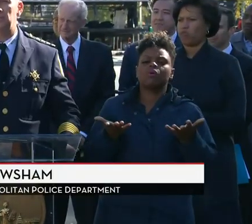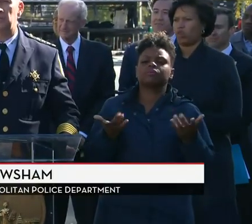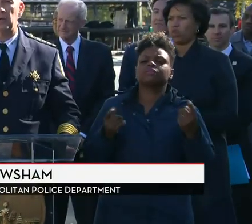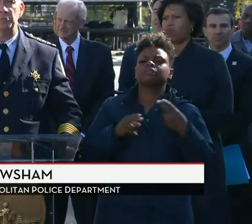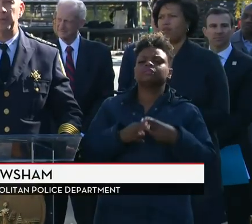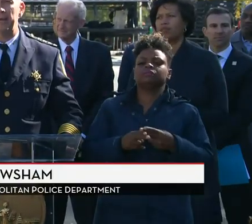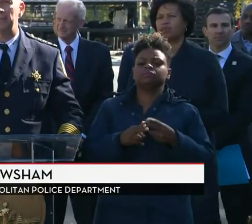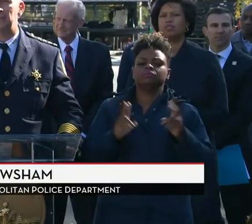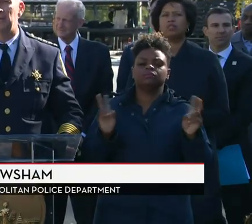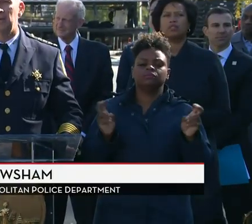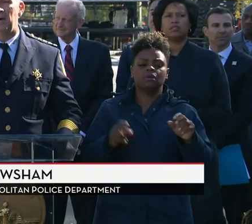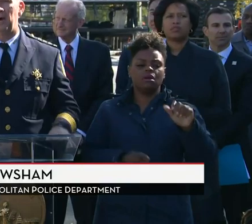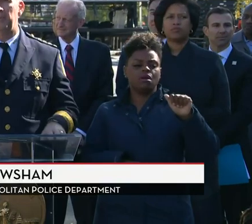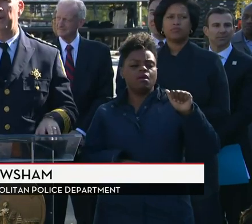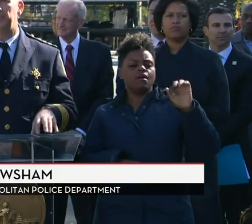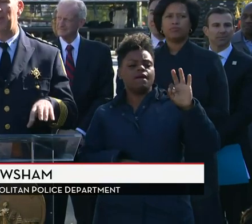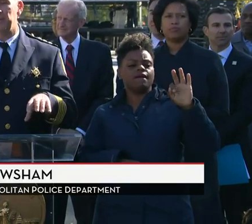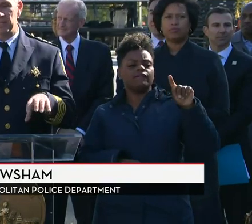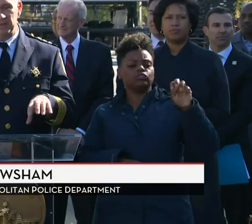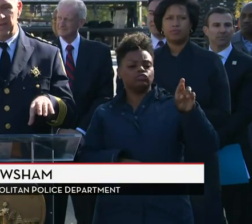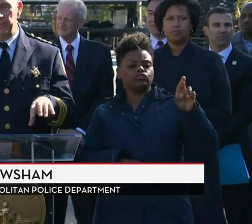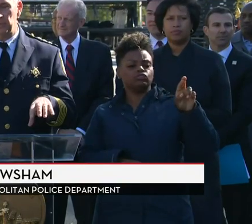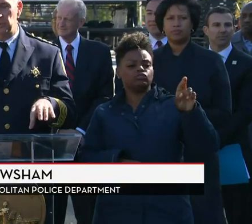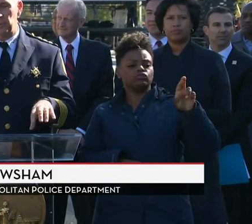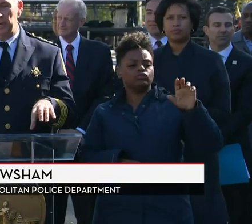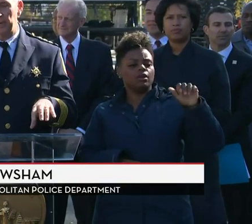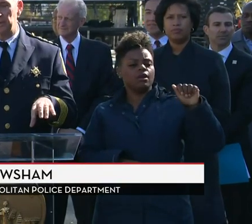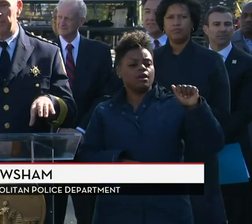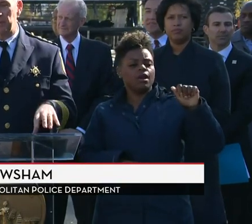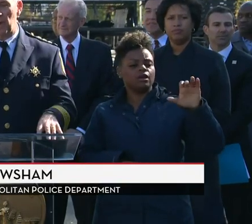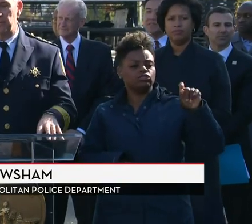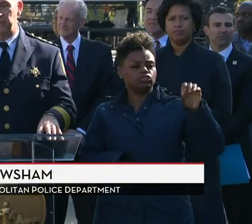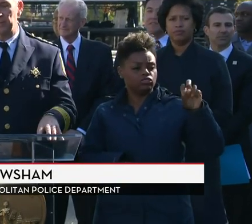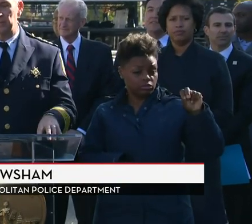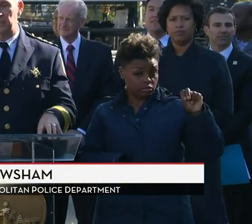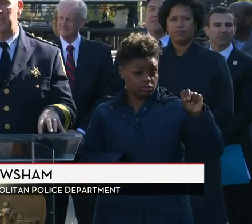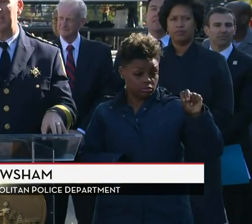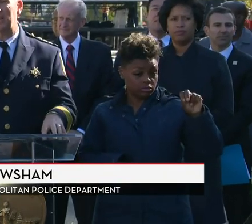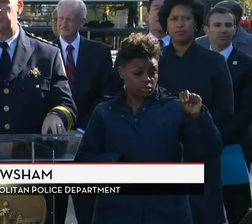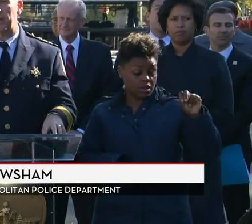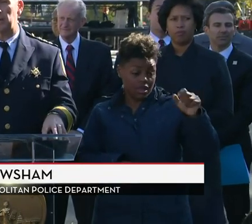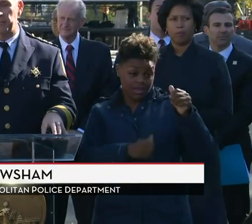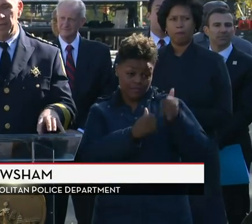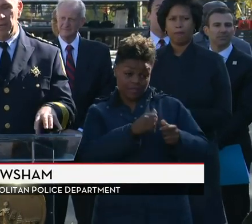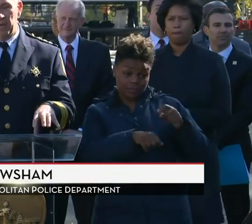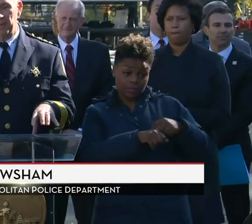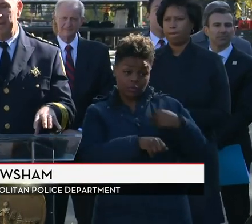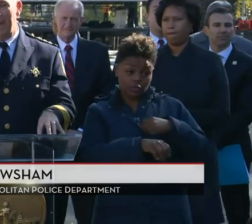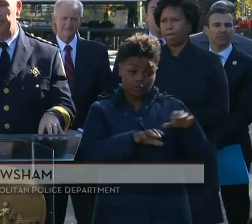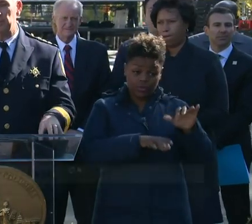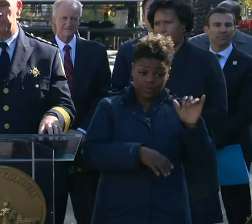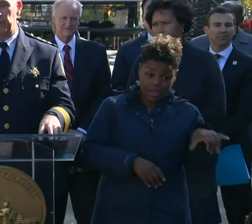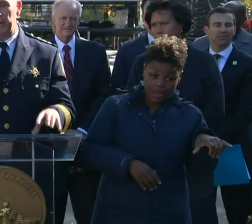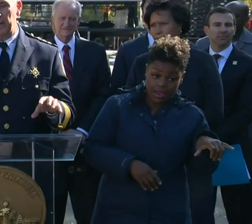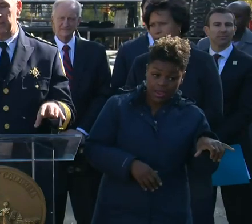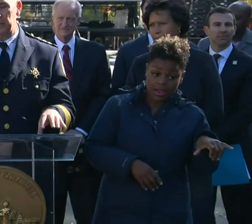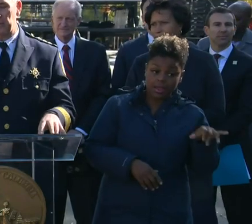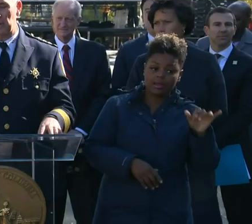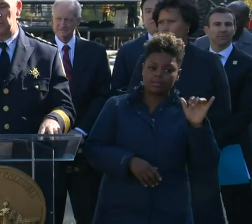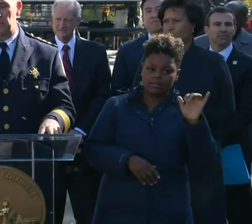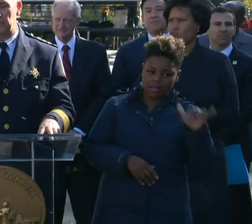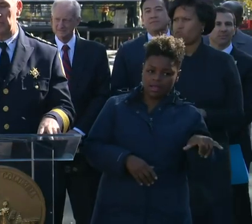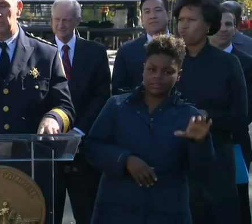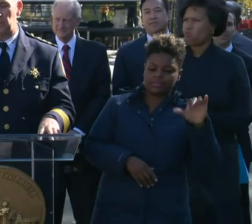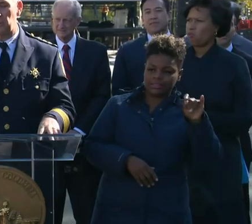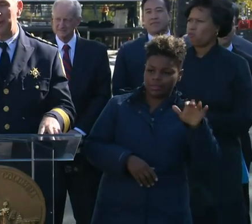tweaks to those plans. But every single time we do a large event in the city, it gets better. The Capitals Parade, and I think